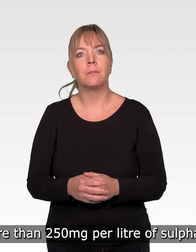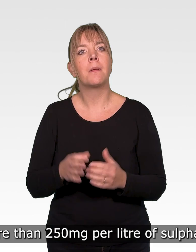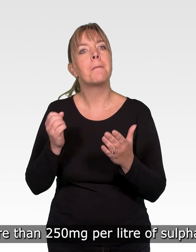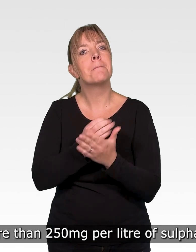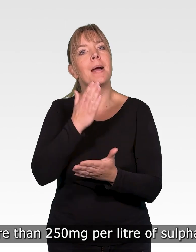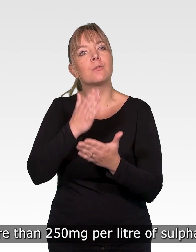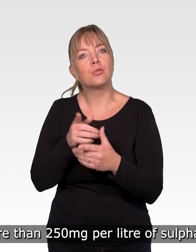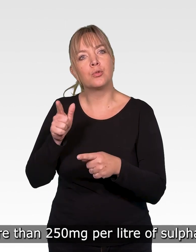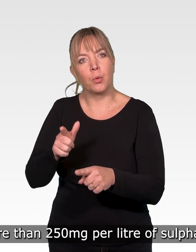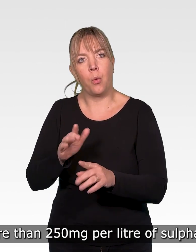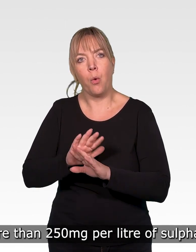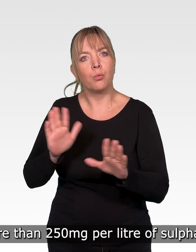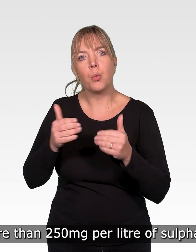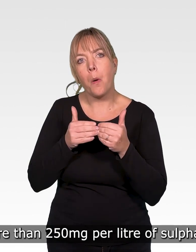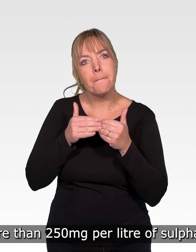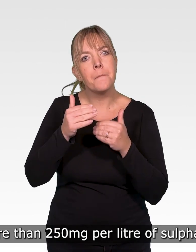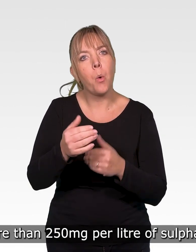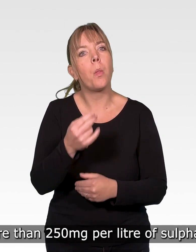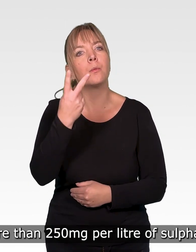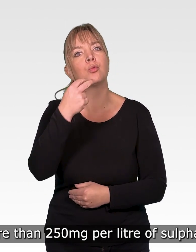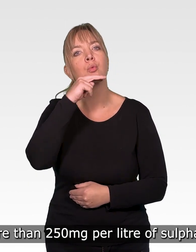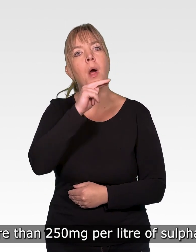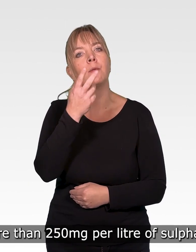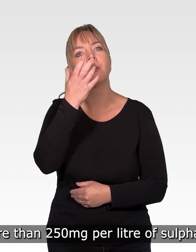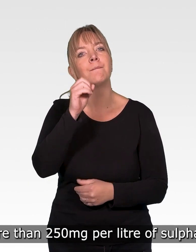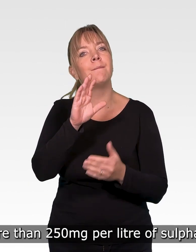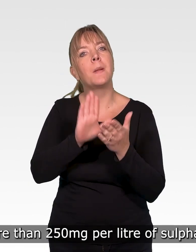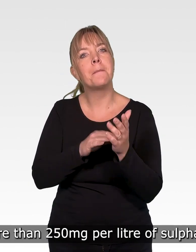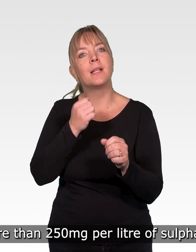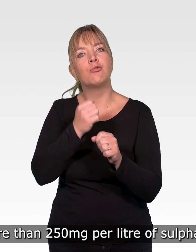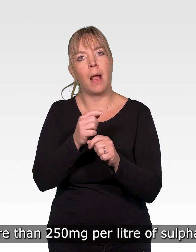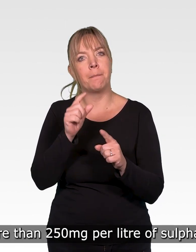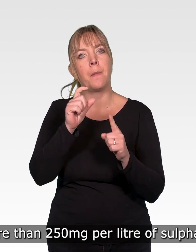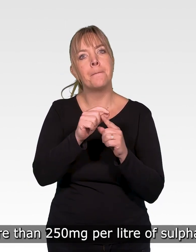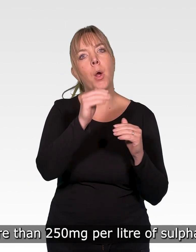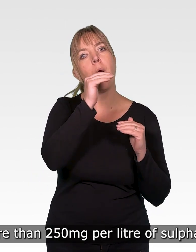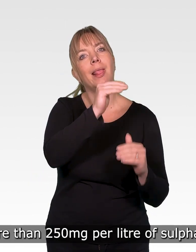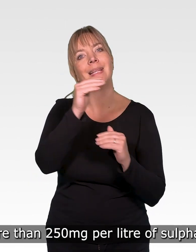And no more than 250 milligrams per liter of sulfate, SO4.